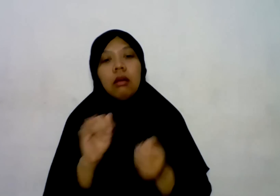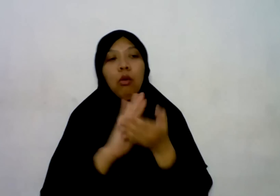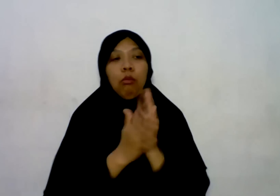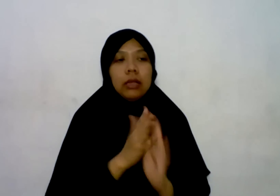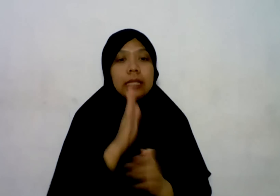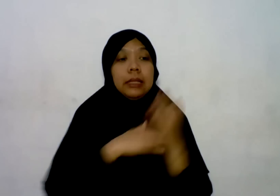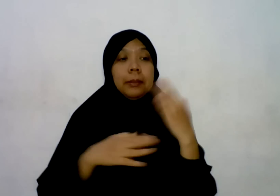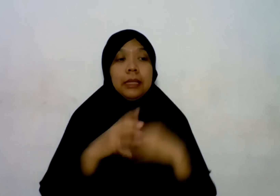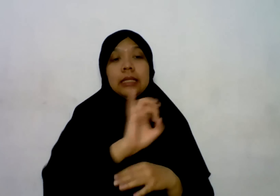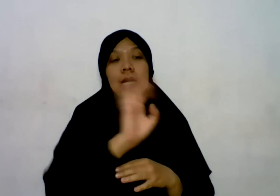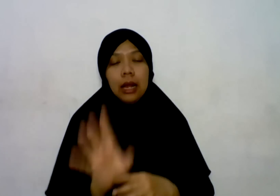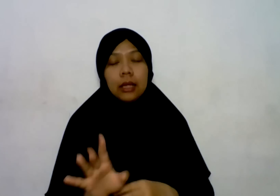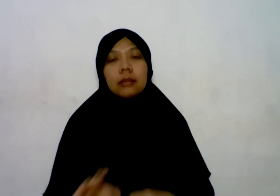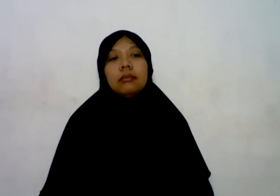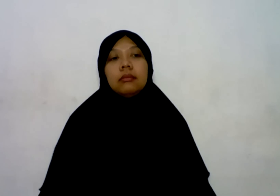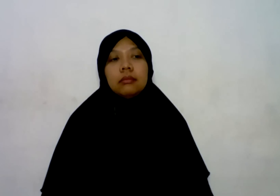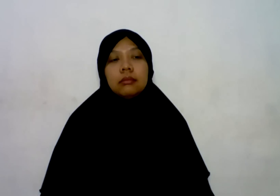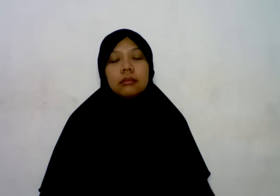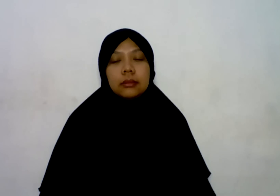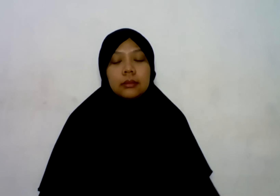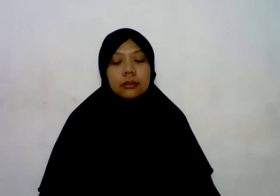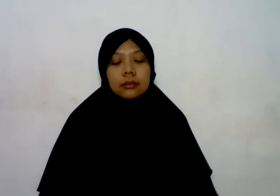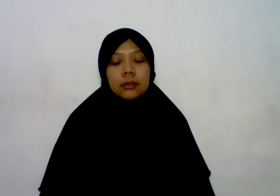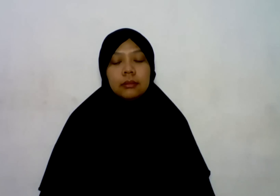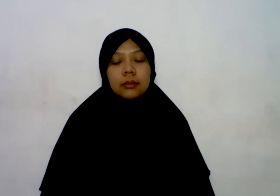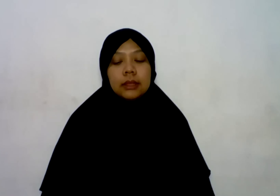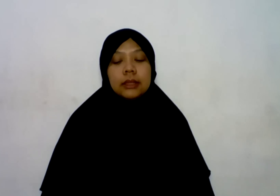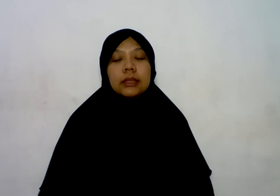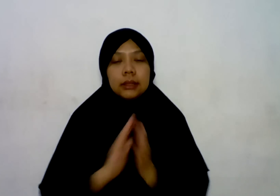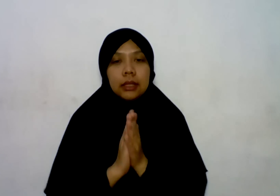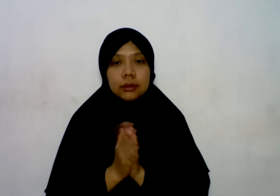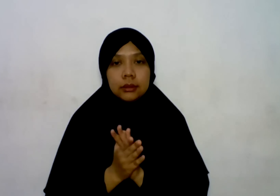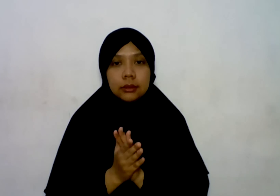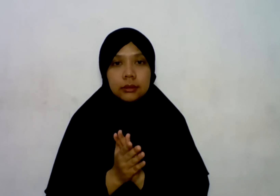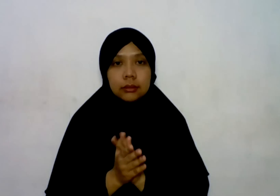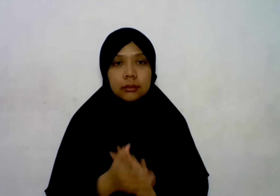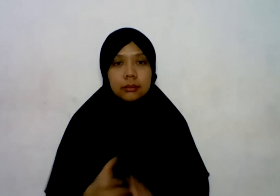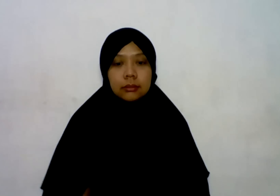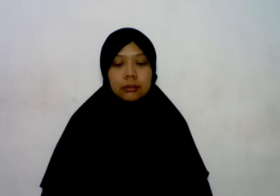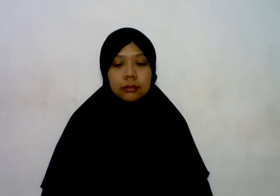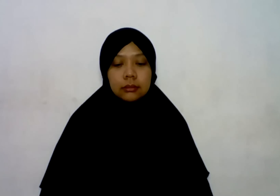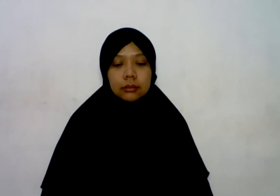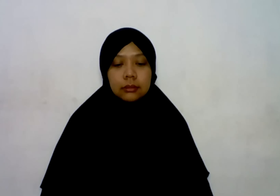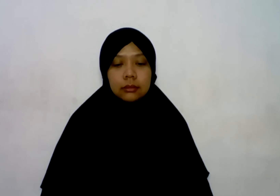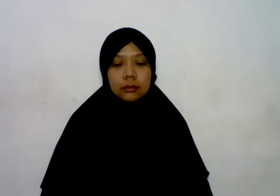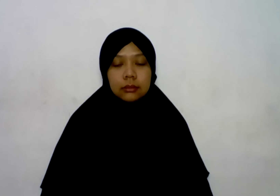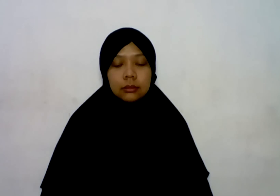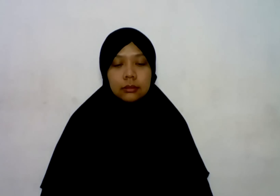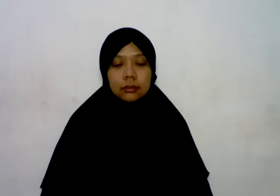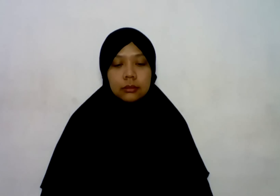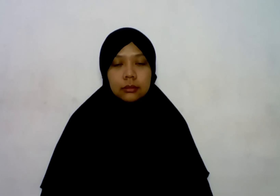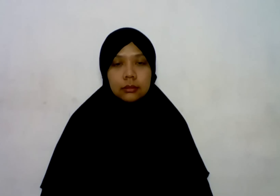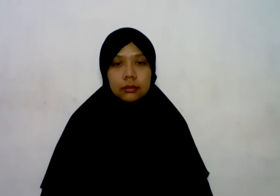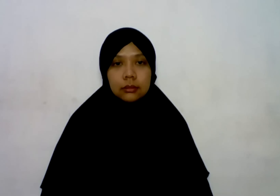for other academics. That's why most people do not want to be locked in an elevator with